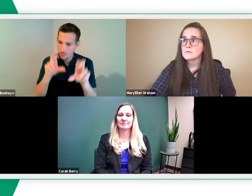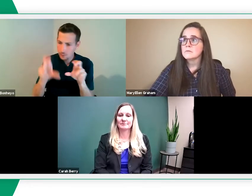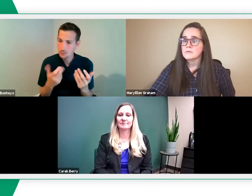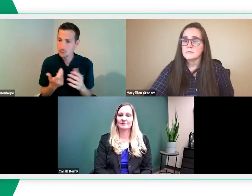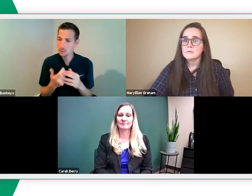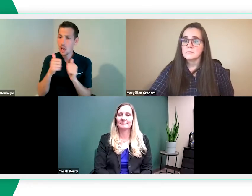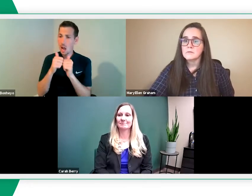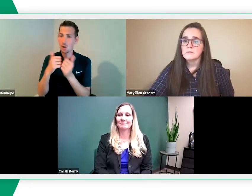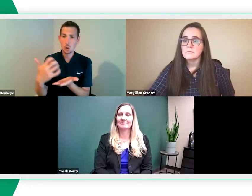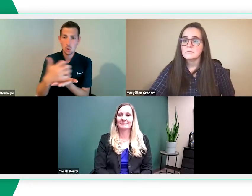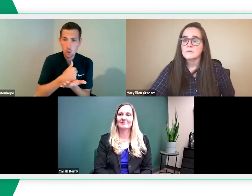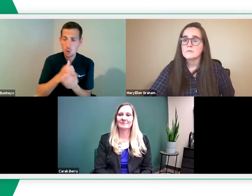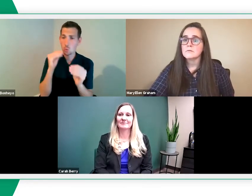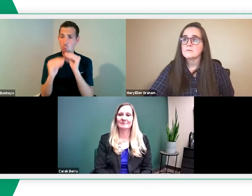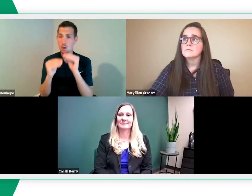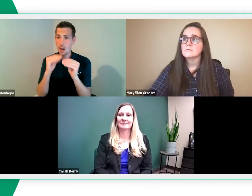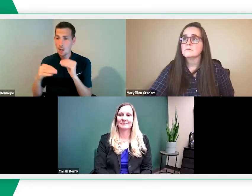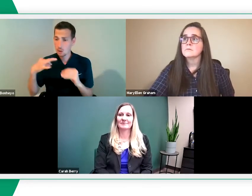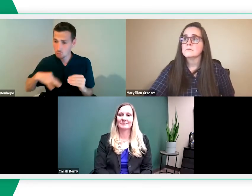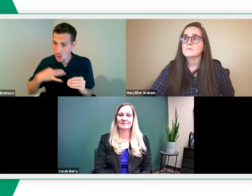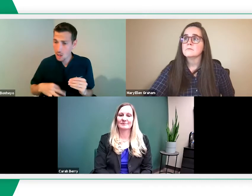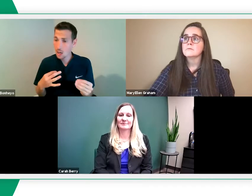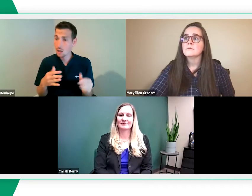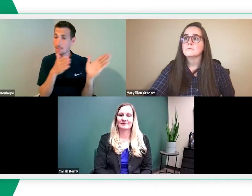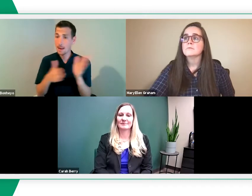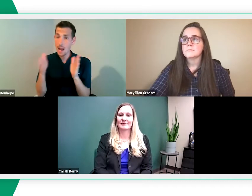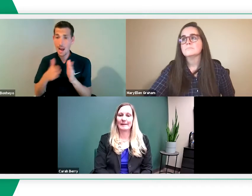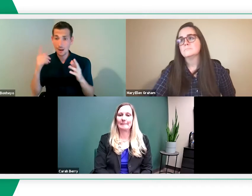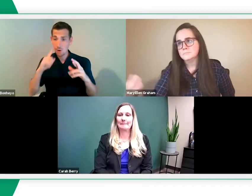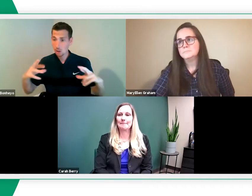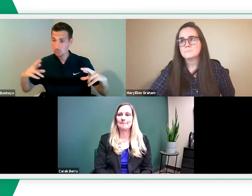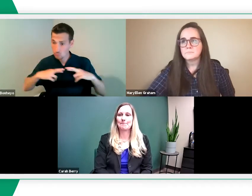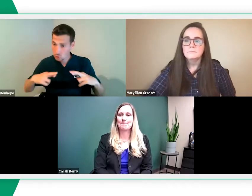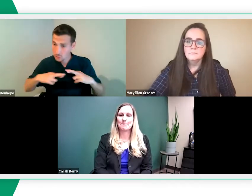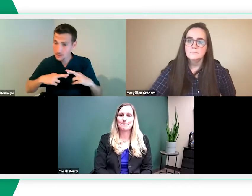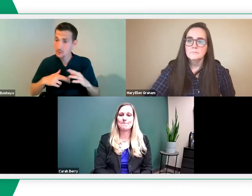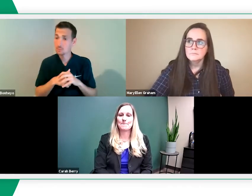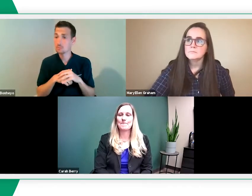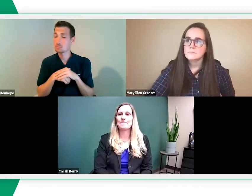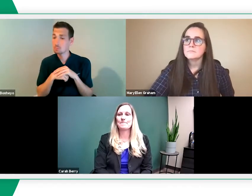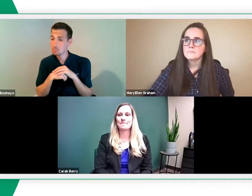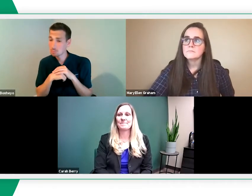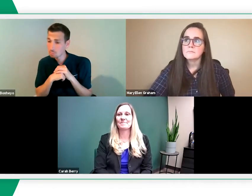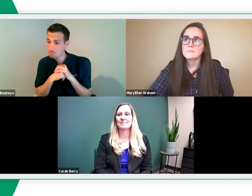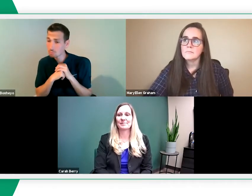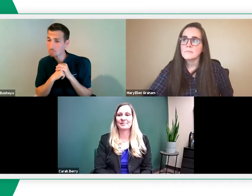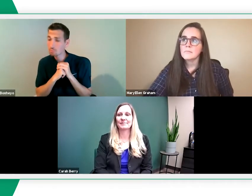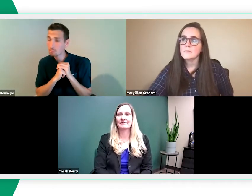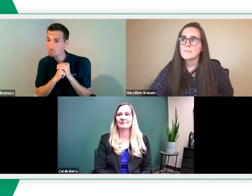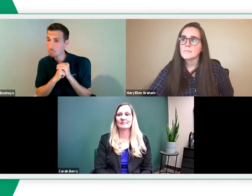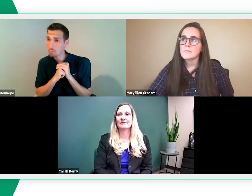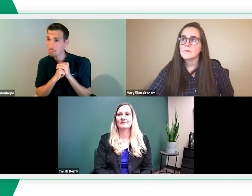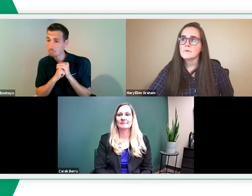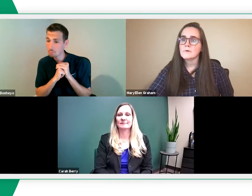Okay, we have one that's saying forming a portfolio, how to earn and repair credits, planning for